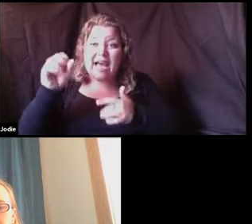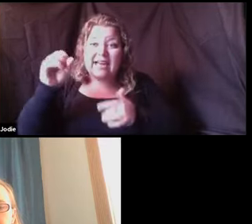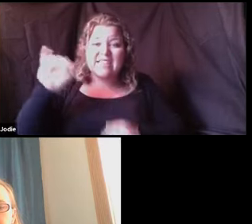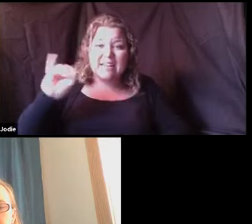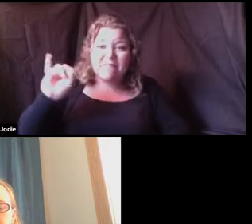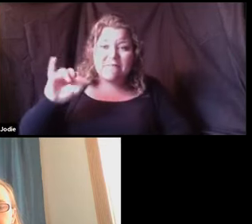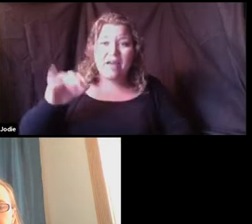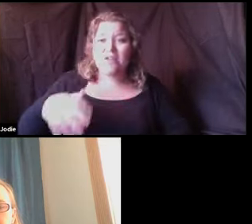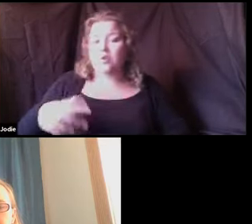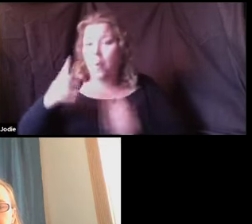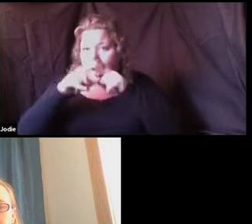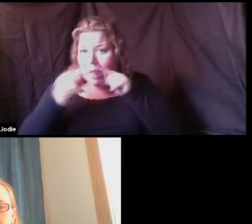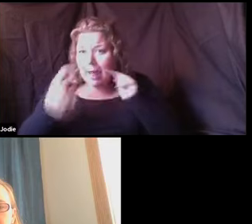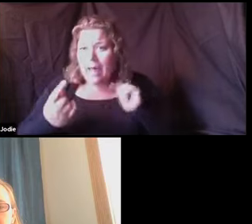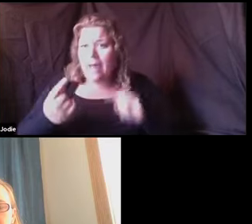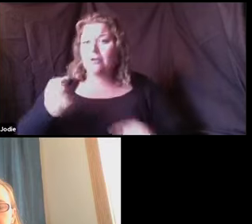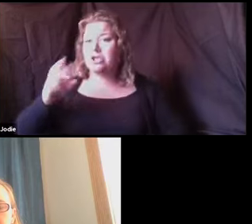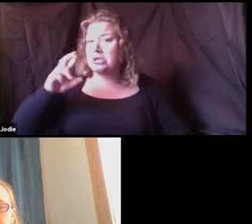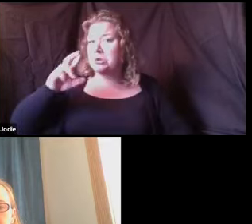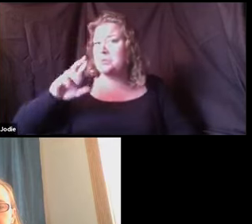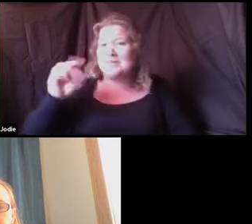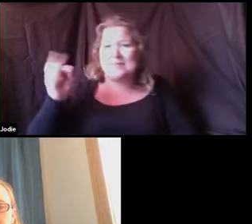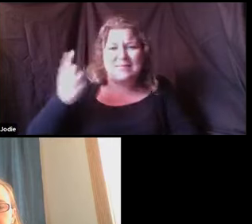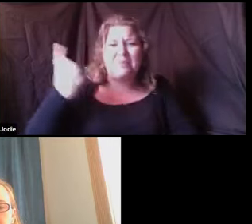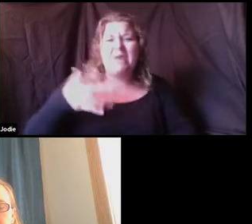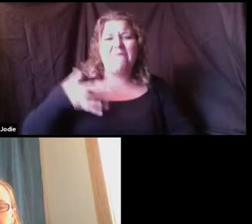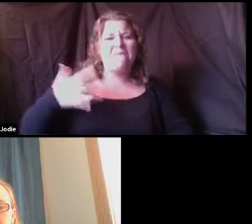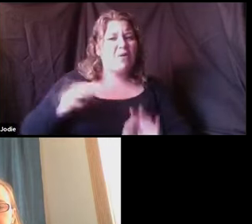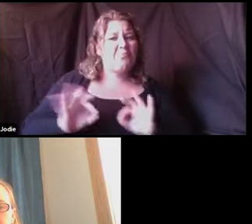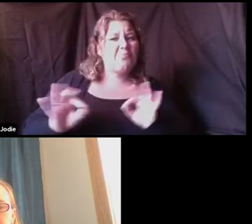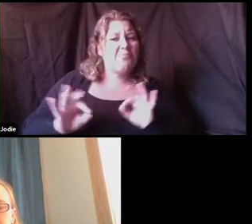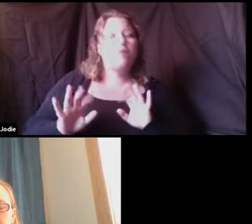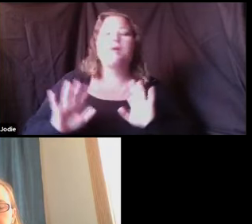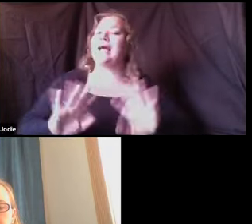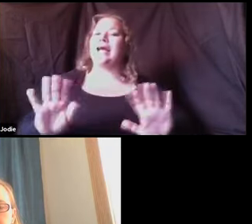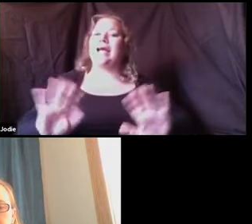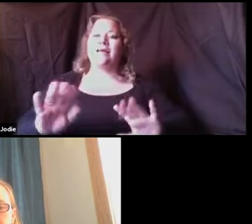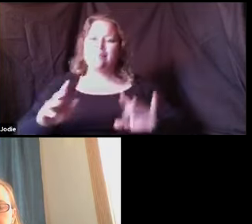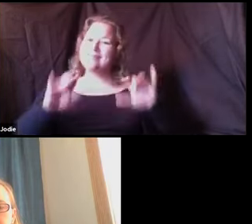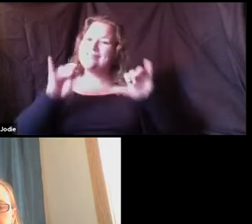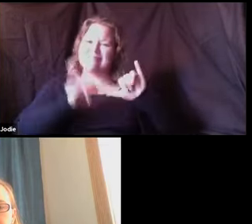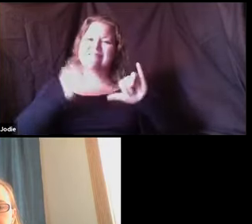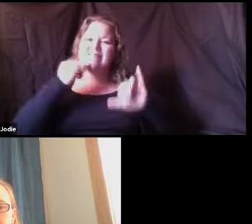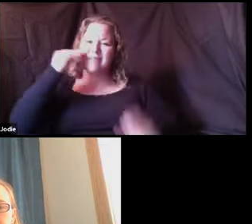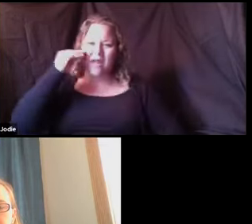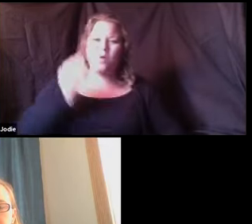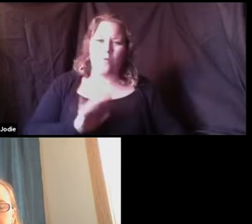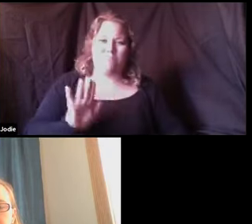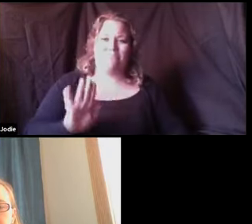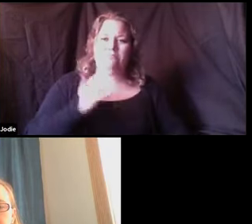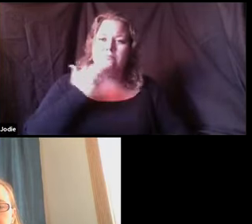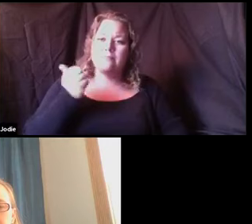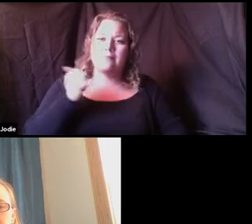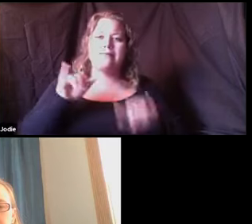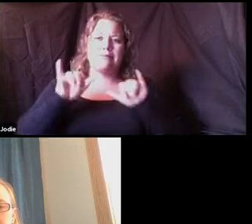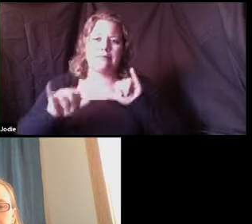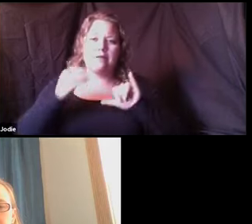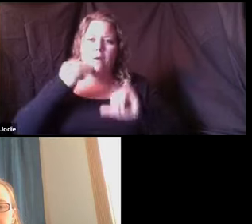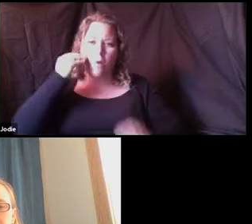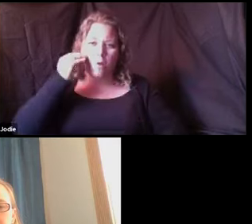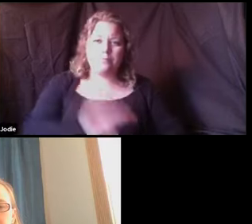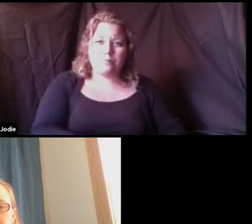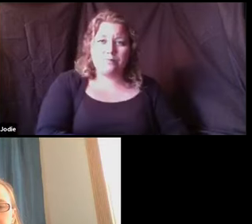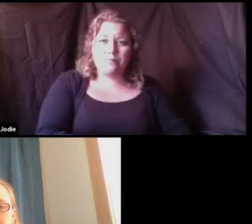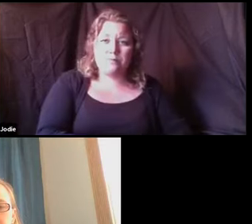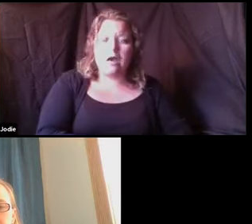anything minimal, we would ask you to be staying home. In addition, I think the physical distancing piece is